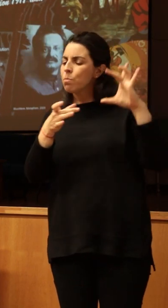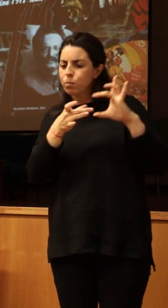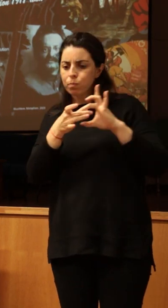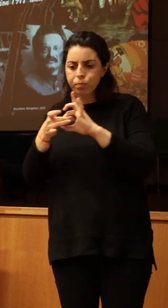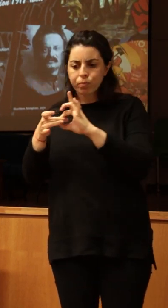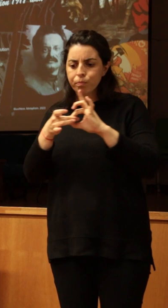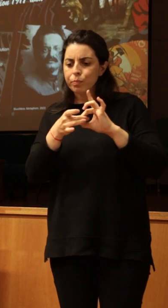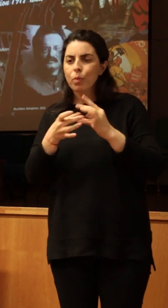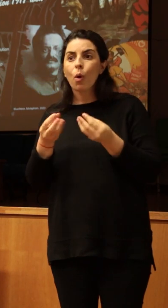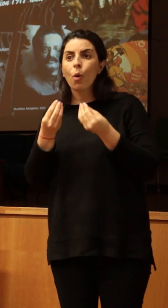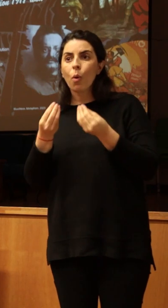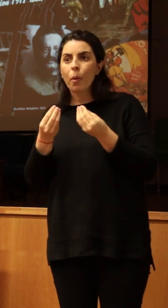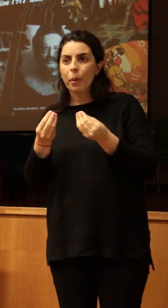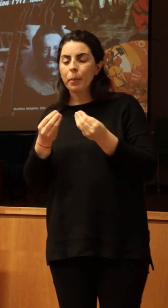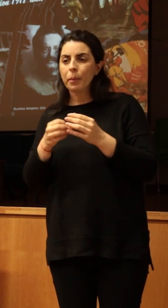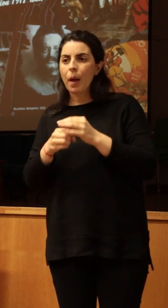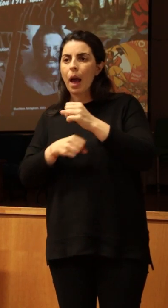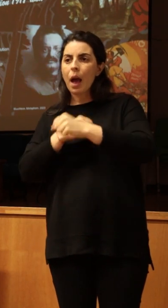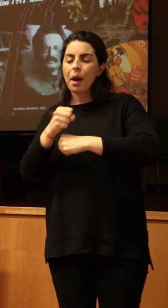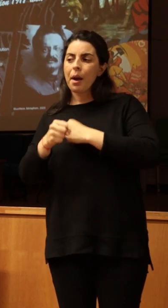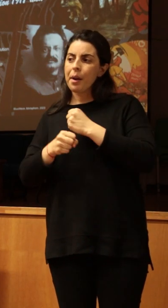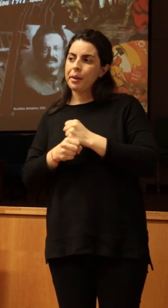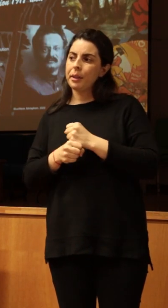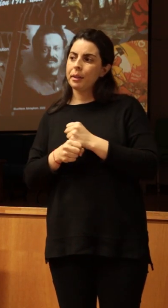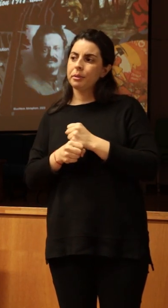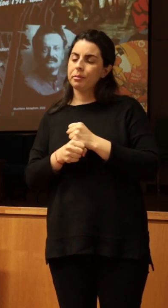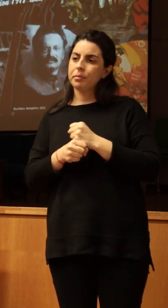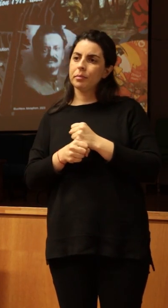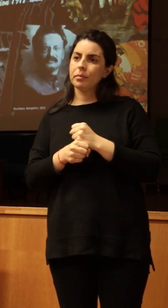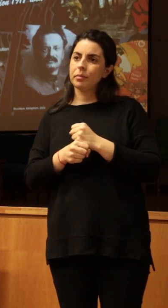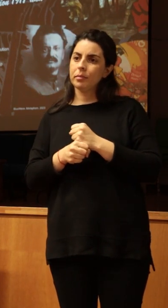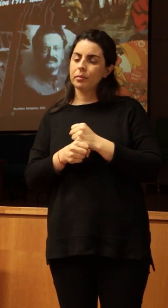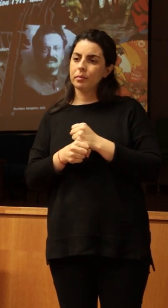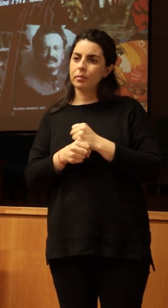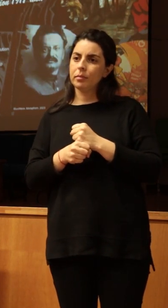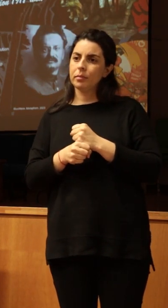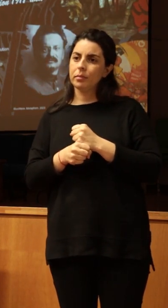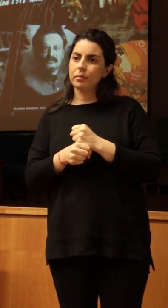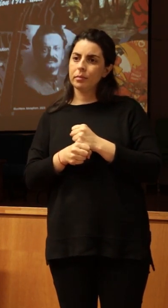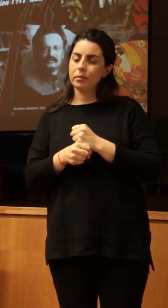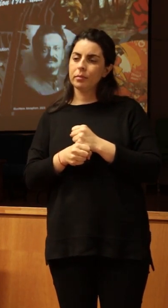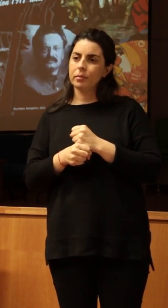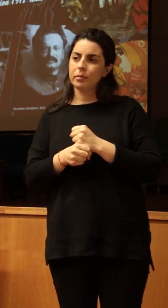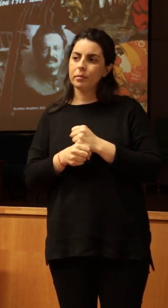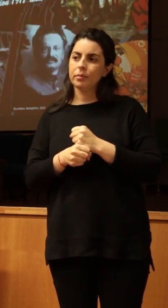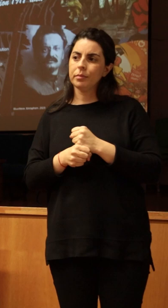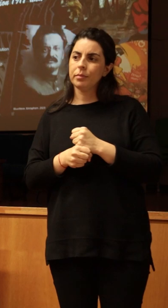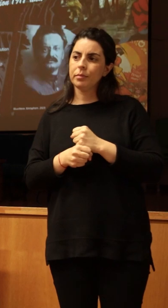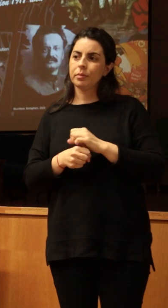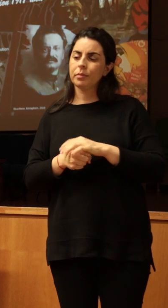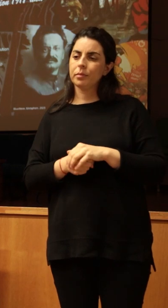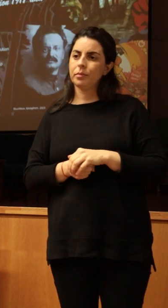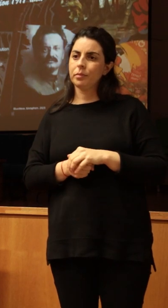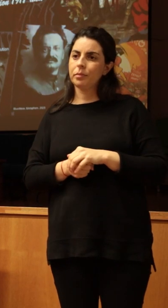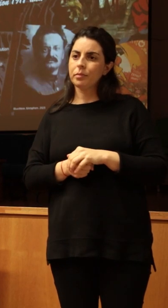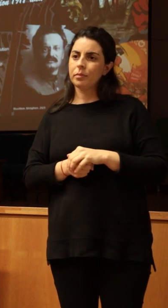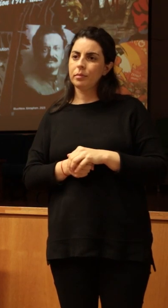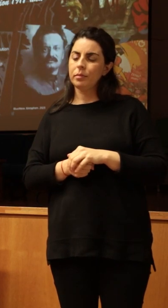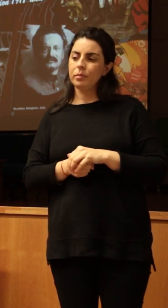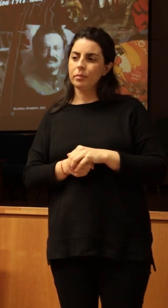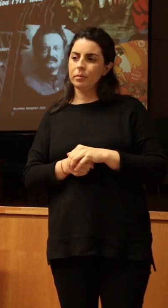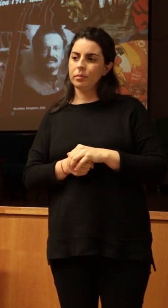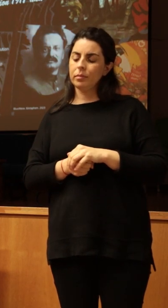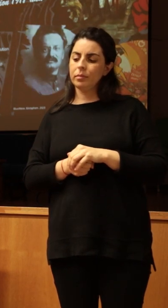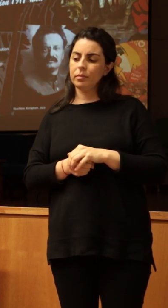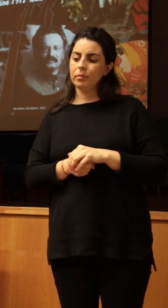in 1918, he wrote the most fundamental article, or one of the most fundamental articles, that was